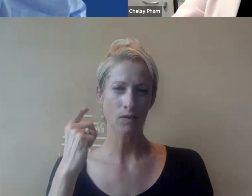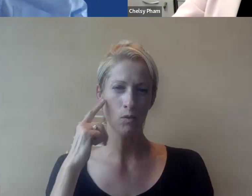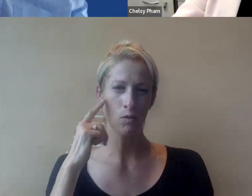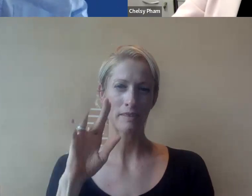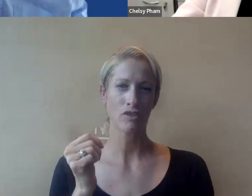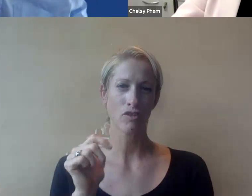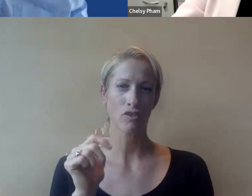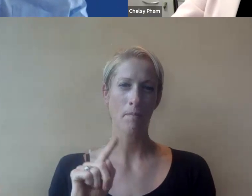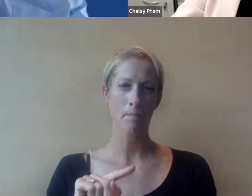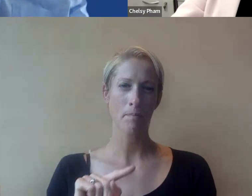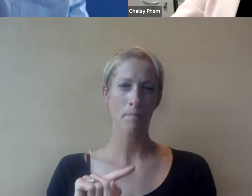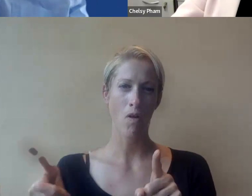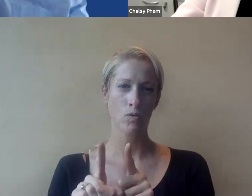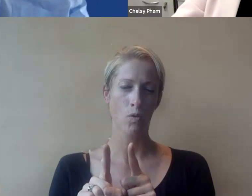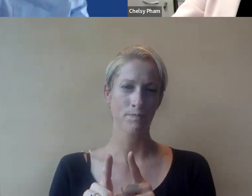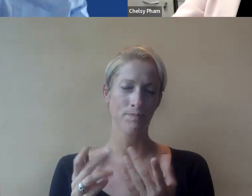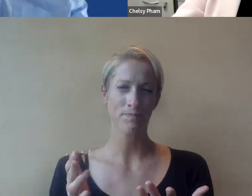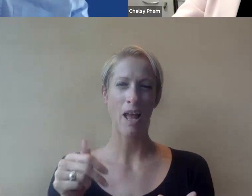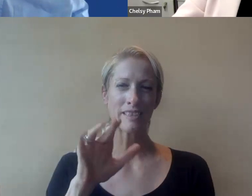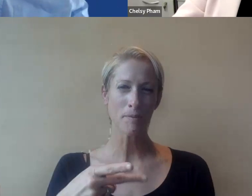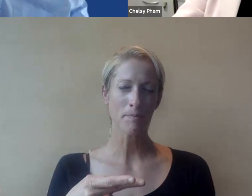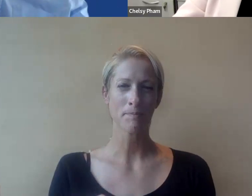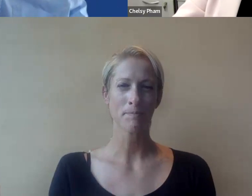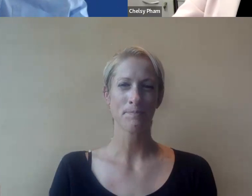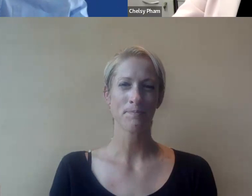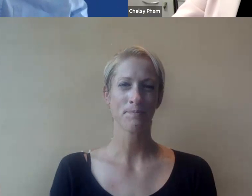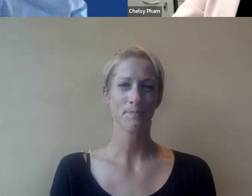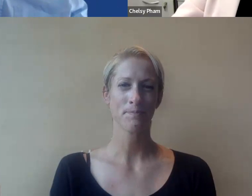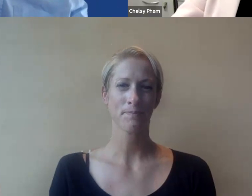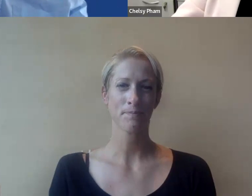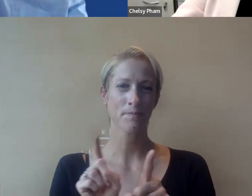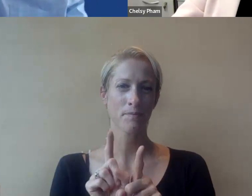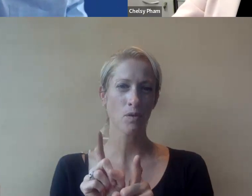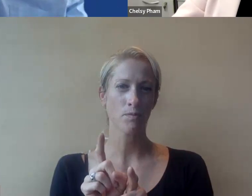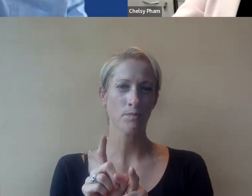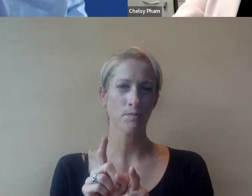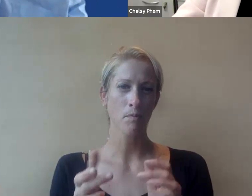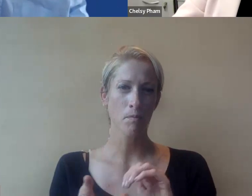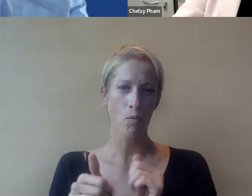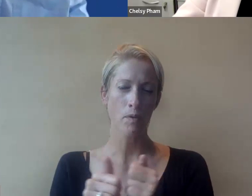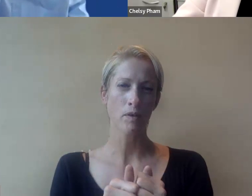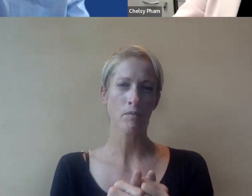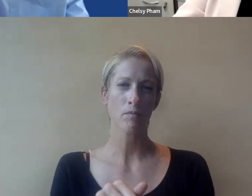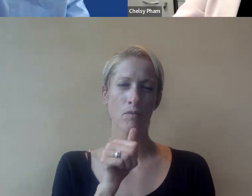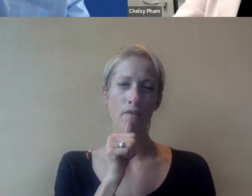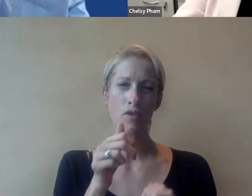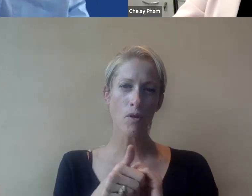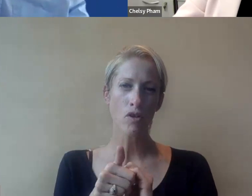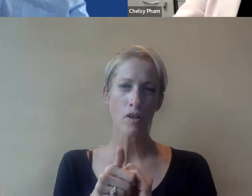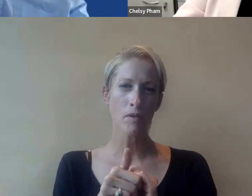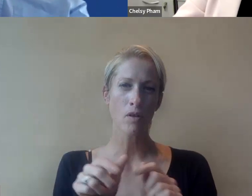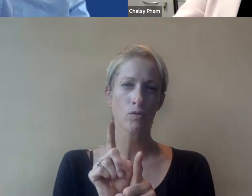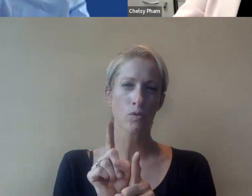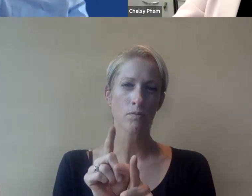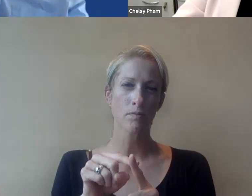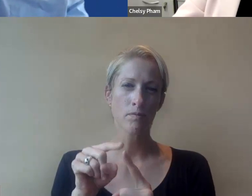is the partnering with private industry. So AWS, you're building public-private partnerships to solve not just like digital